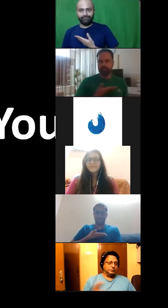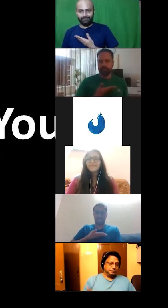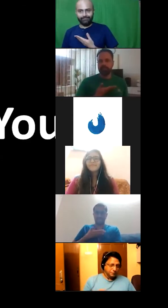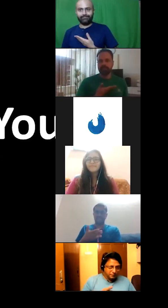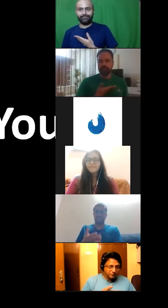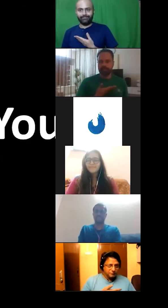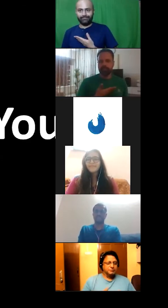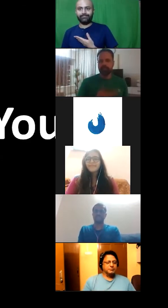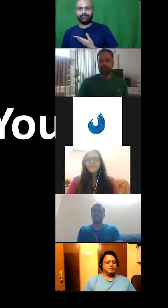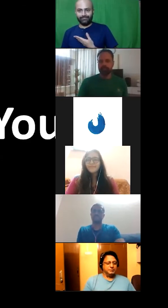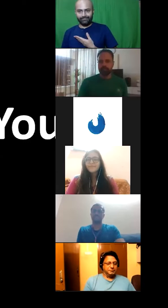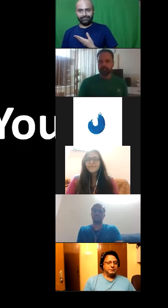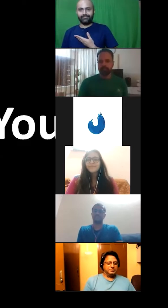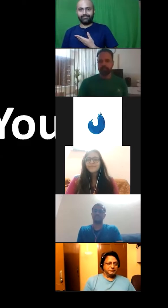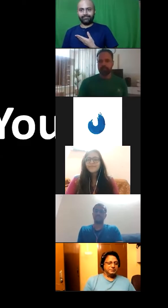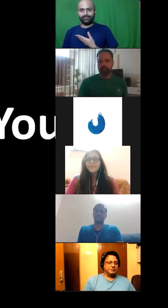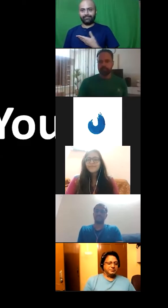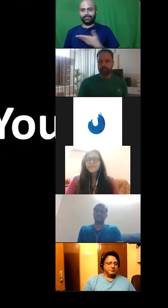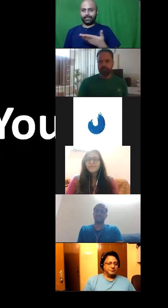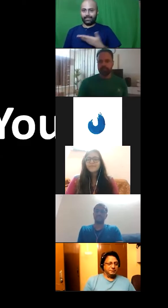Welcome.